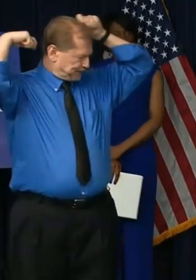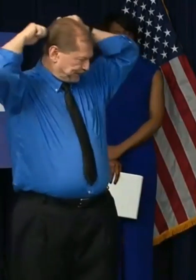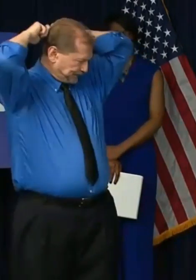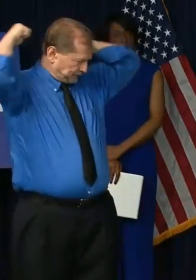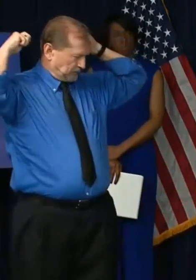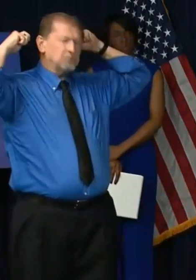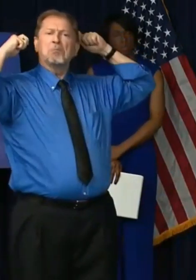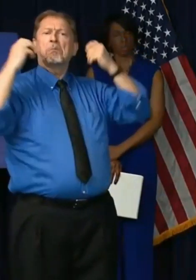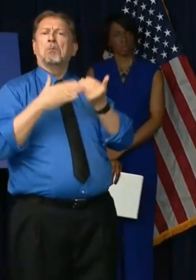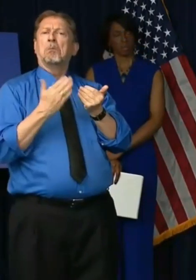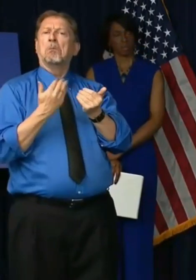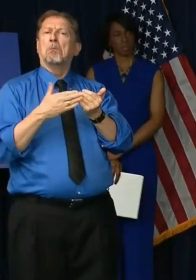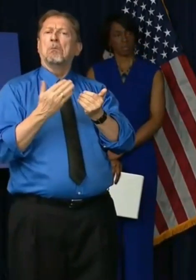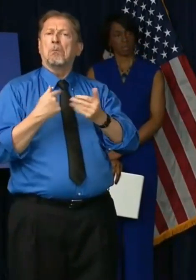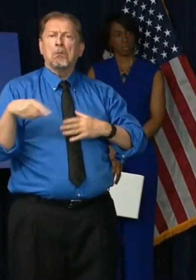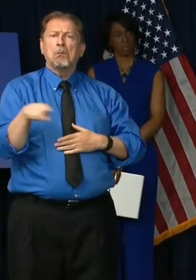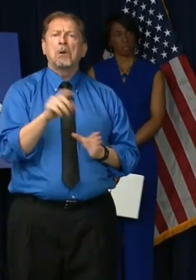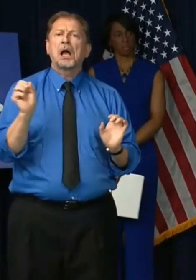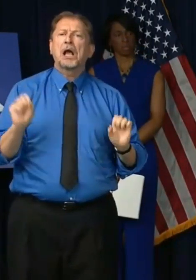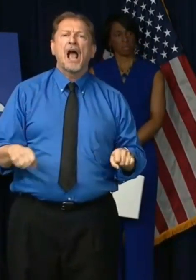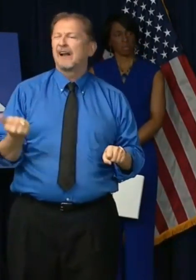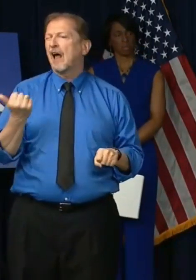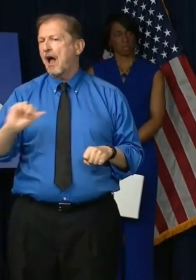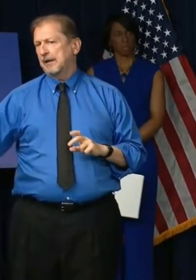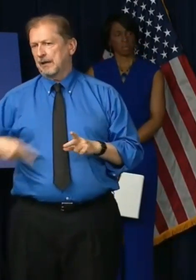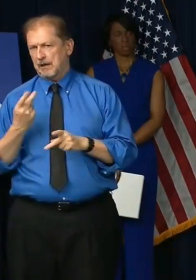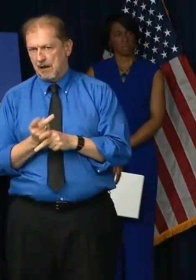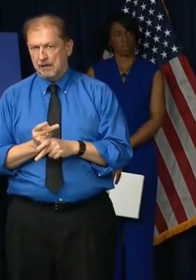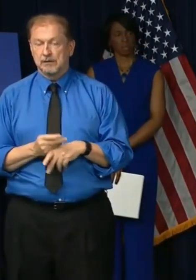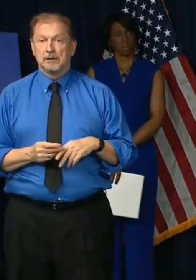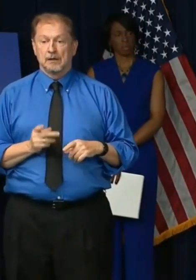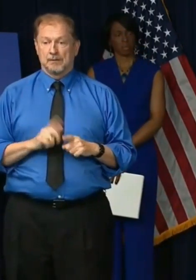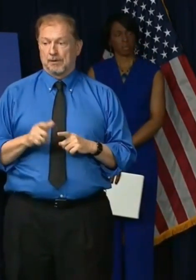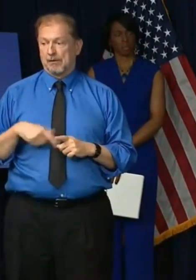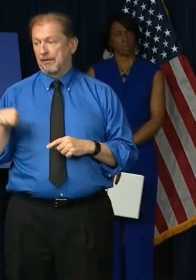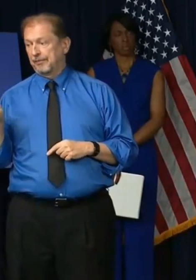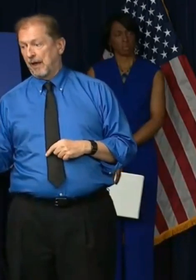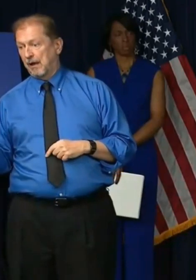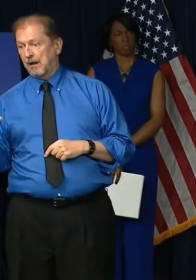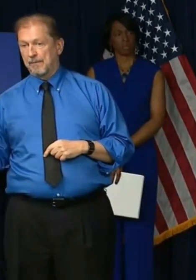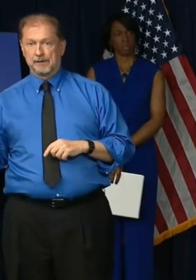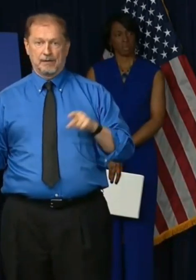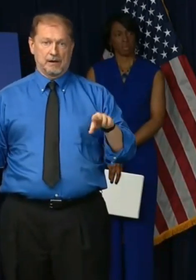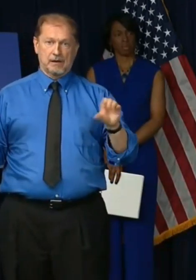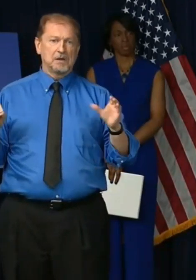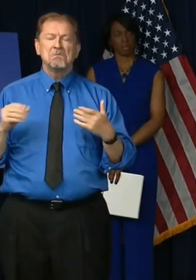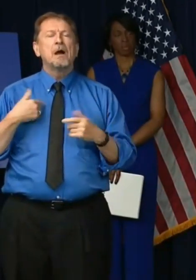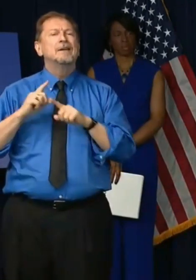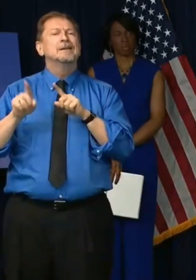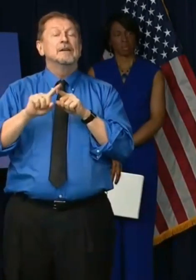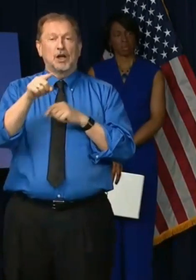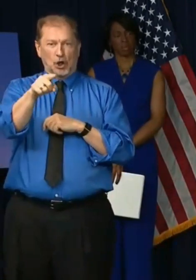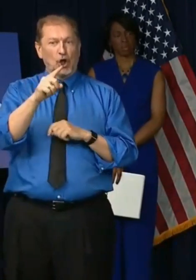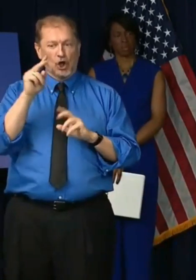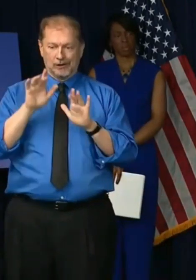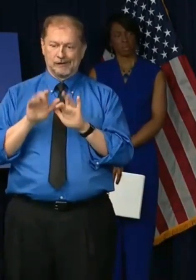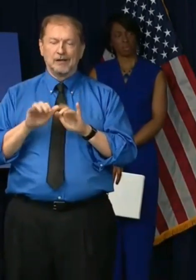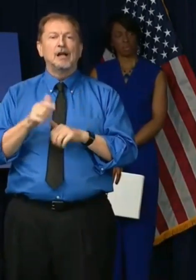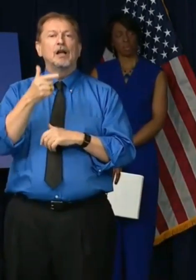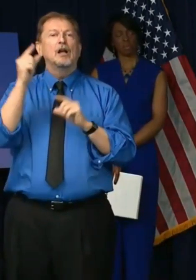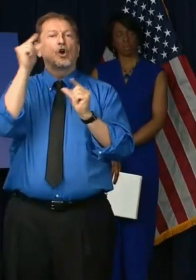head and so on. But but I'm not going to recommend. I think there are lots of ways to do it. I would recommend somebody go online and